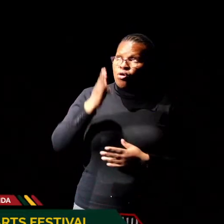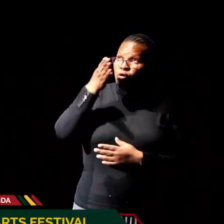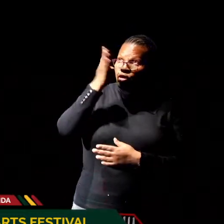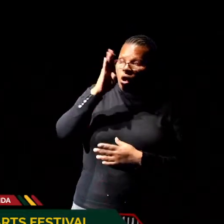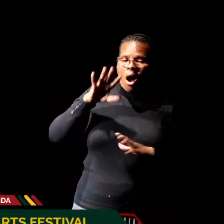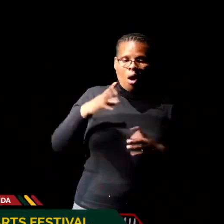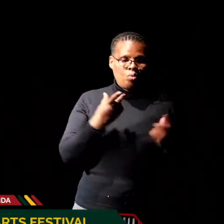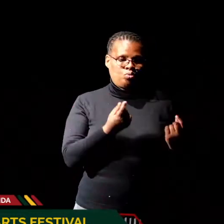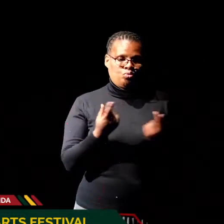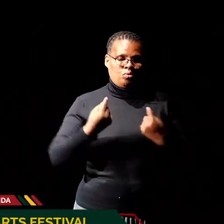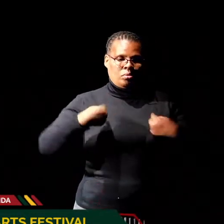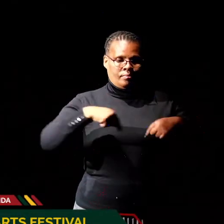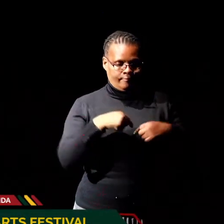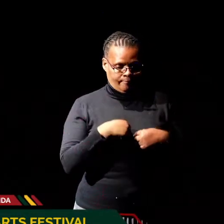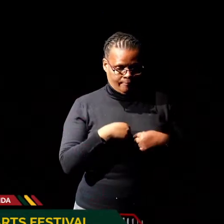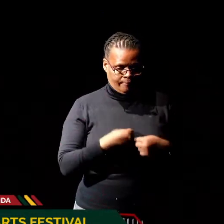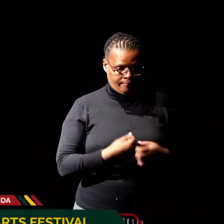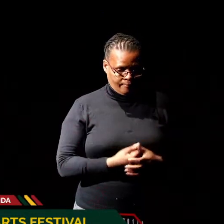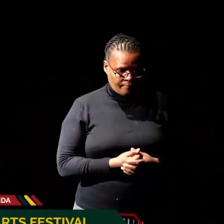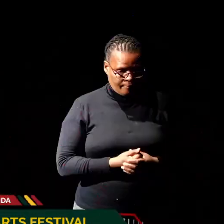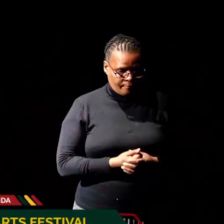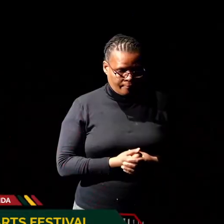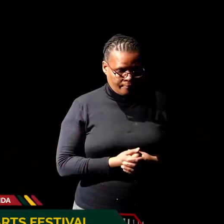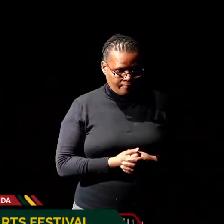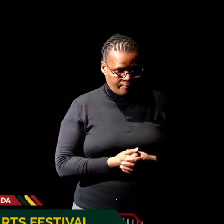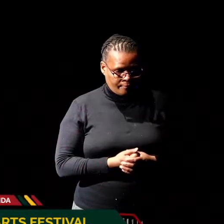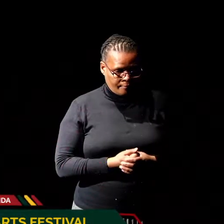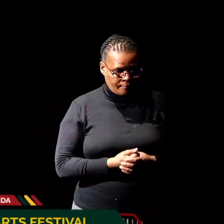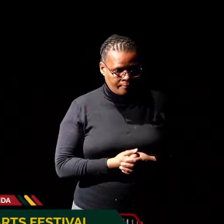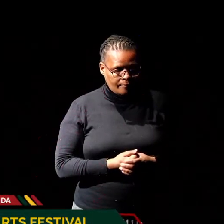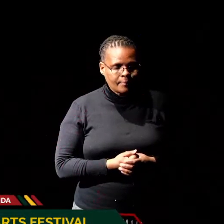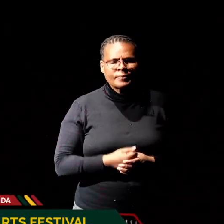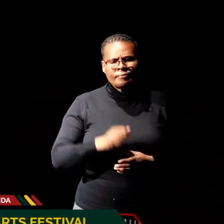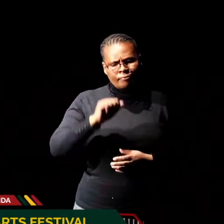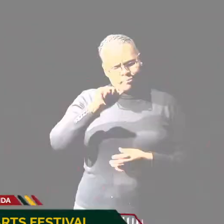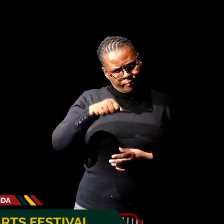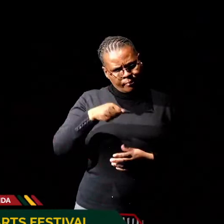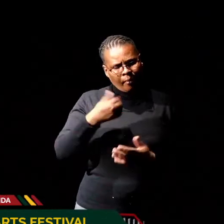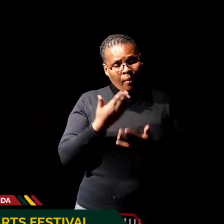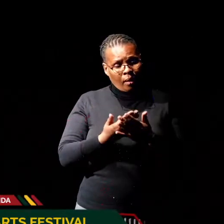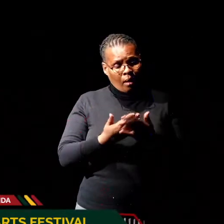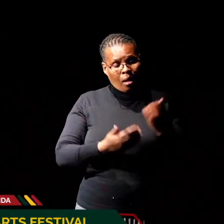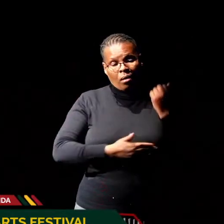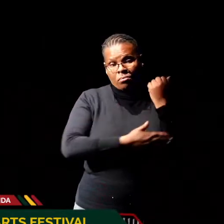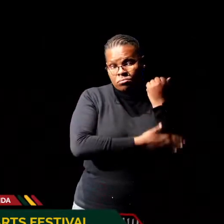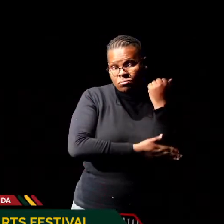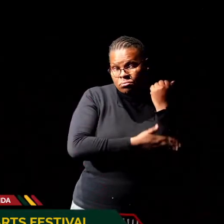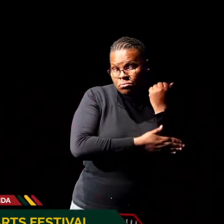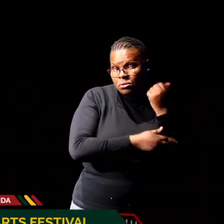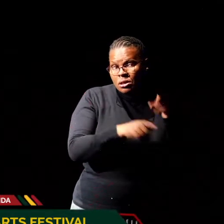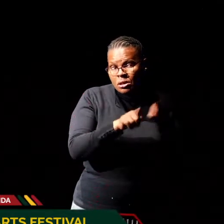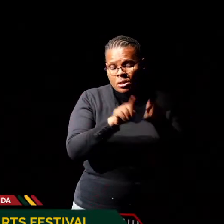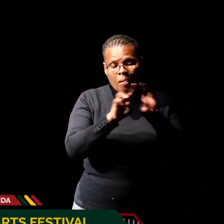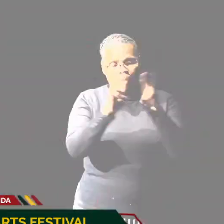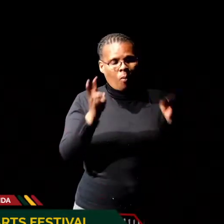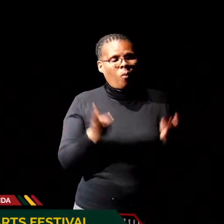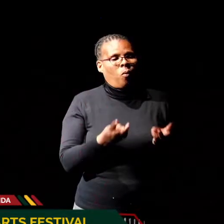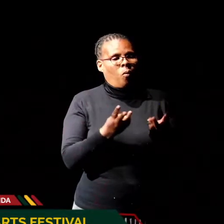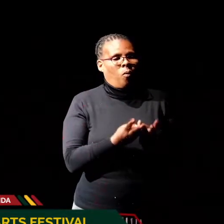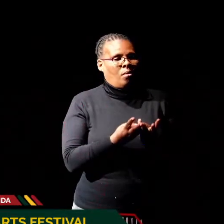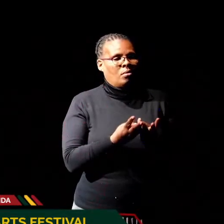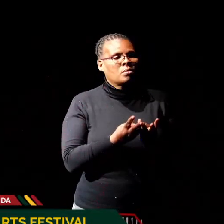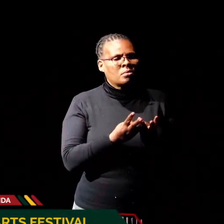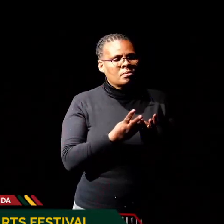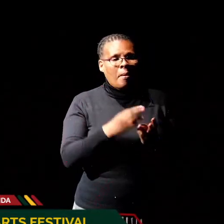do. Whenever we gather the riches of this world, according to Jesus Christ, it's not for us